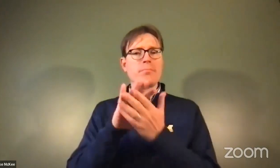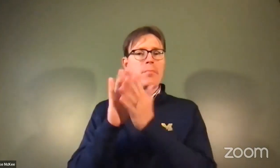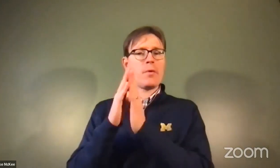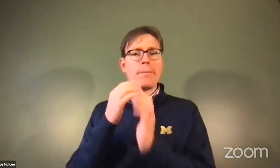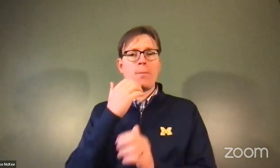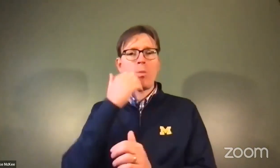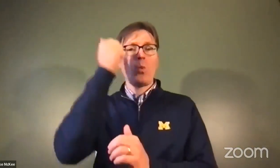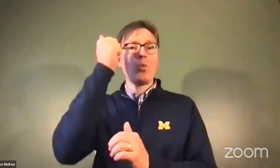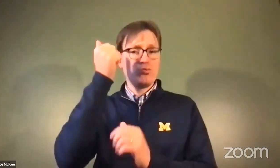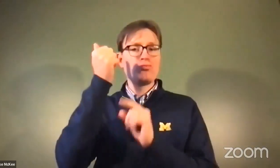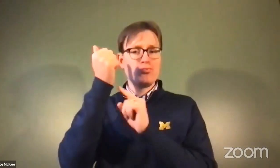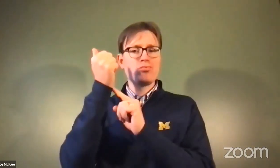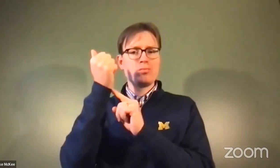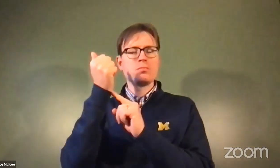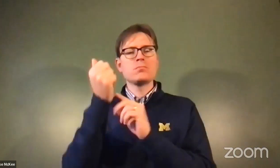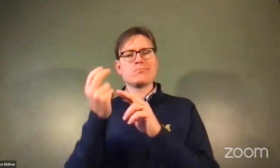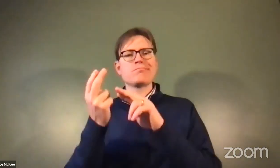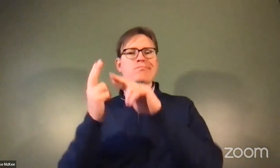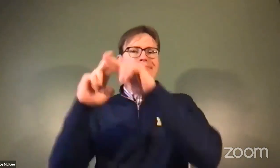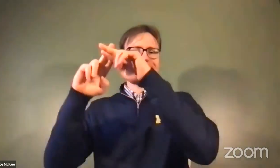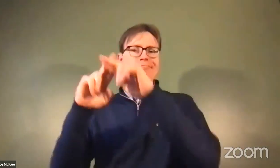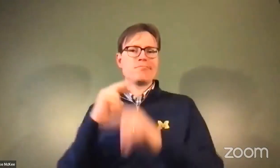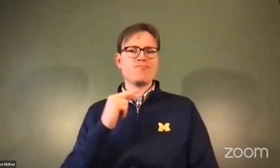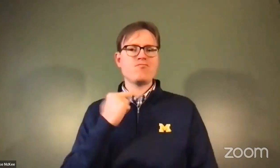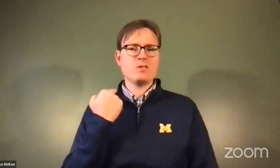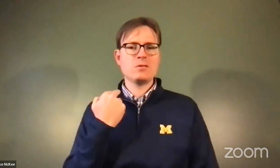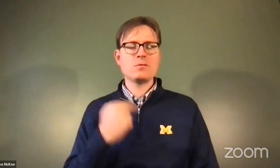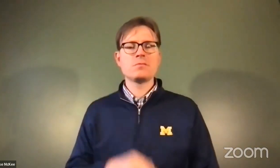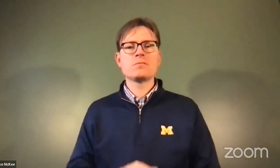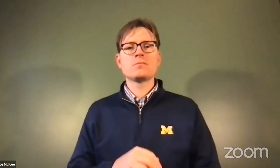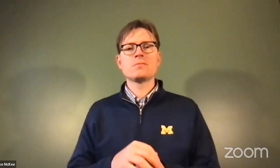One is age. As you get older, your risk goes up.